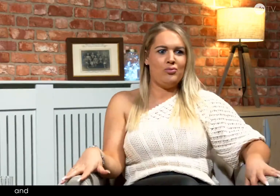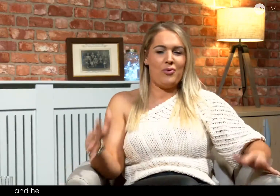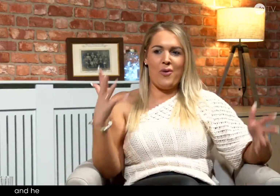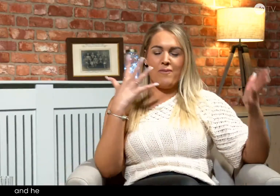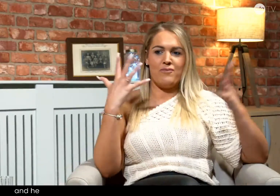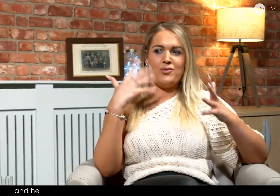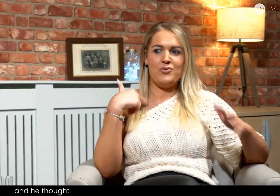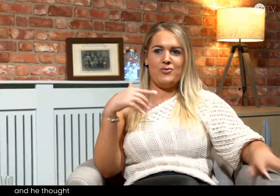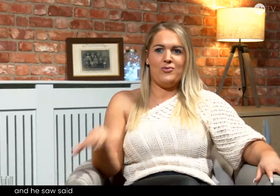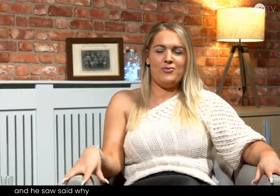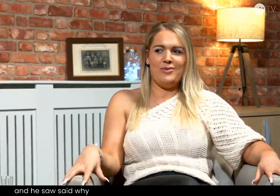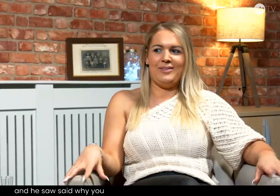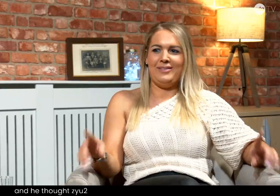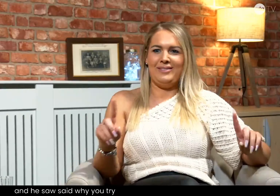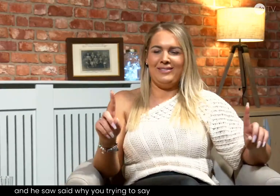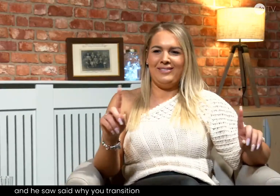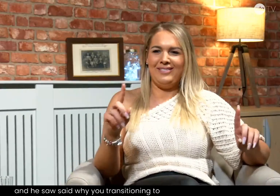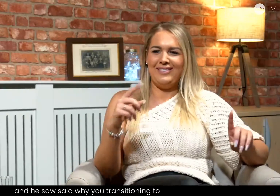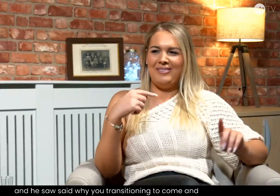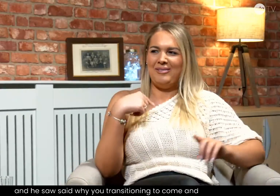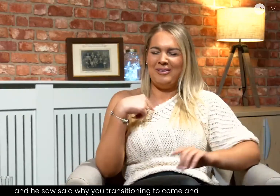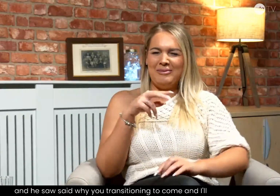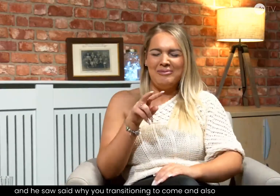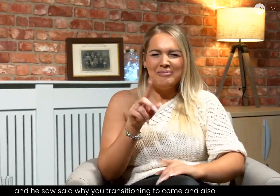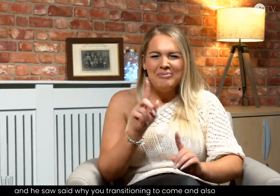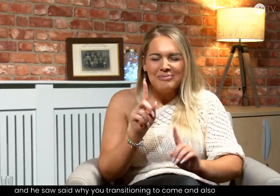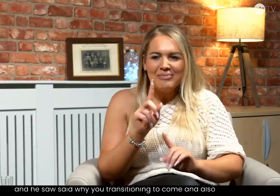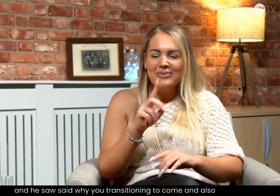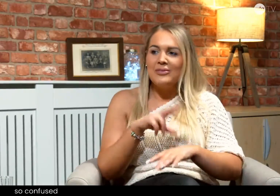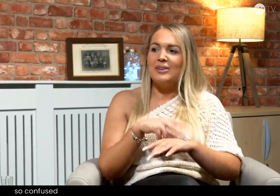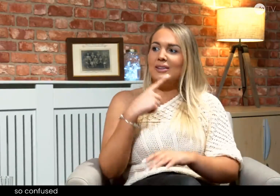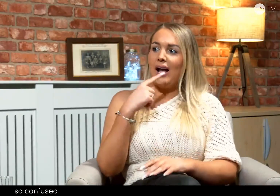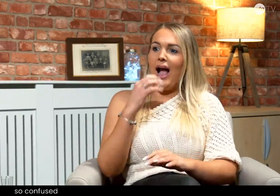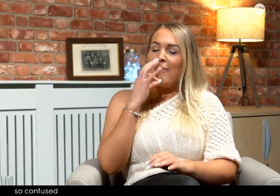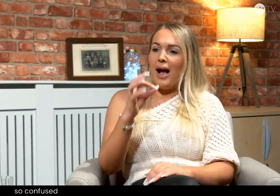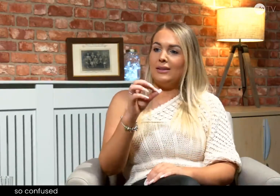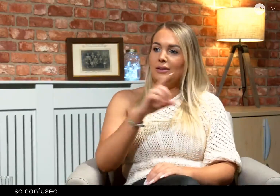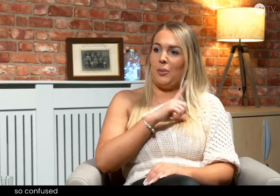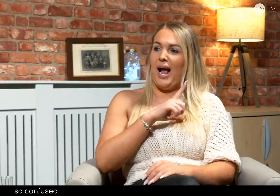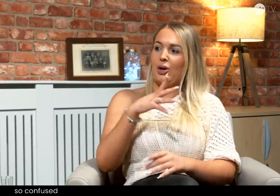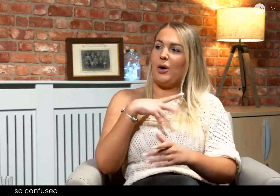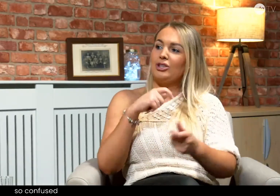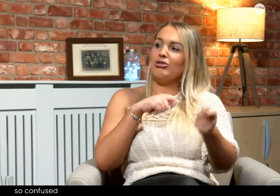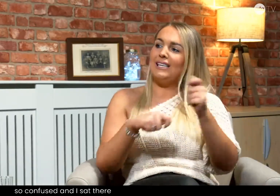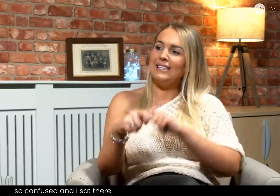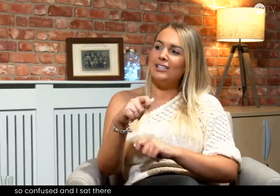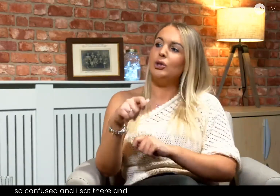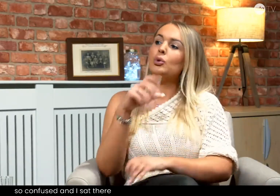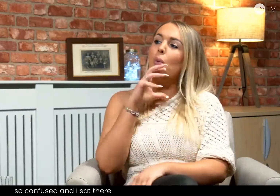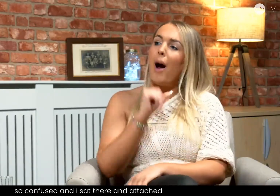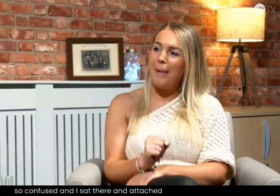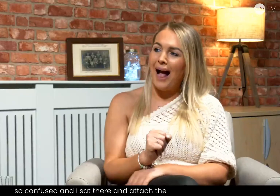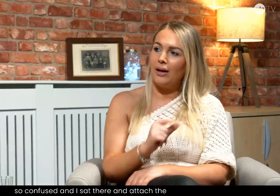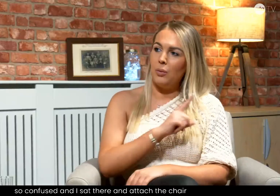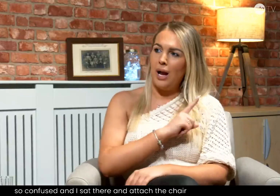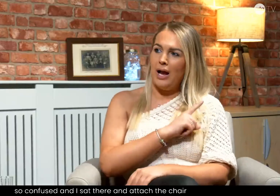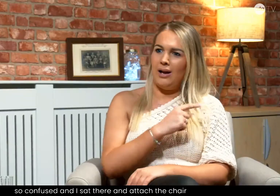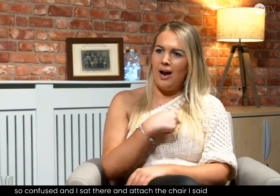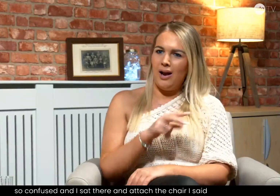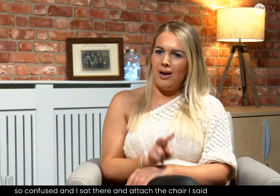transitioning to become a man? And I was so confused. And I sat there, just attached to the chair, and I said, sorry, what's the